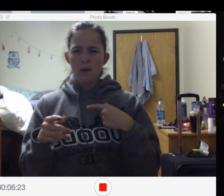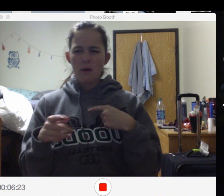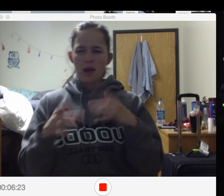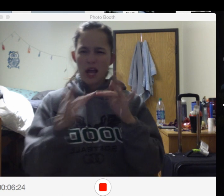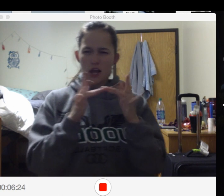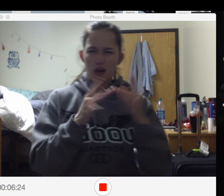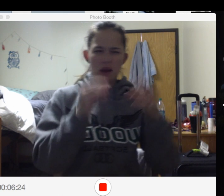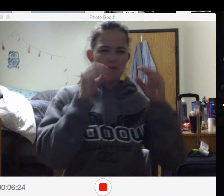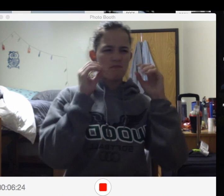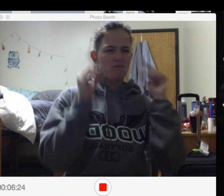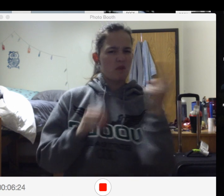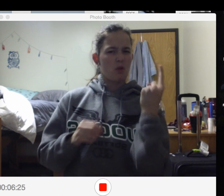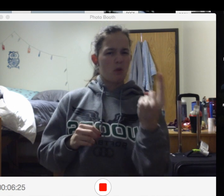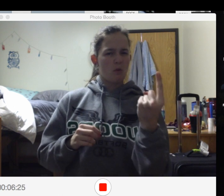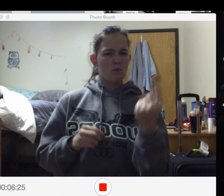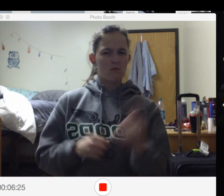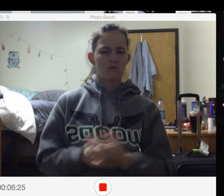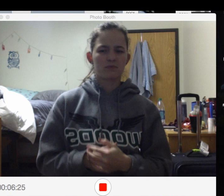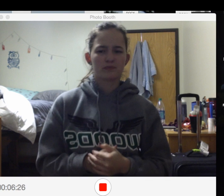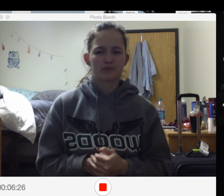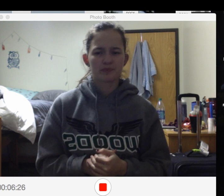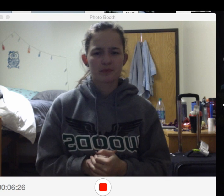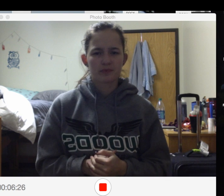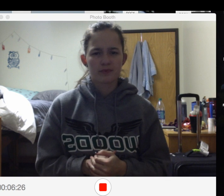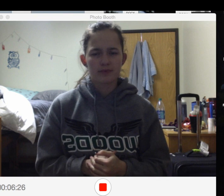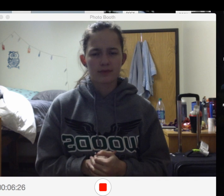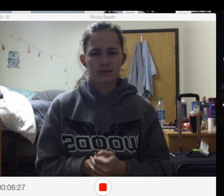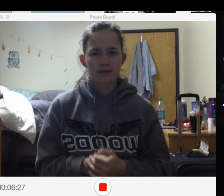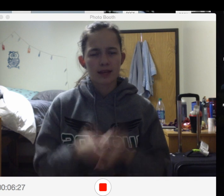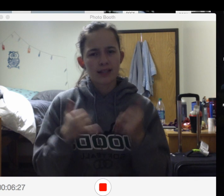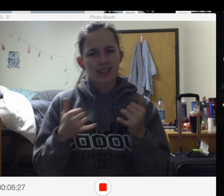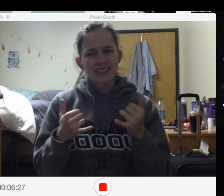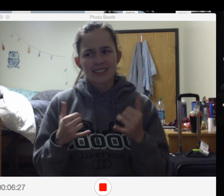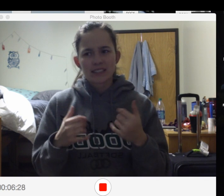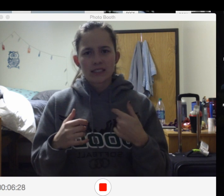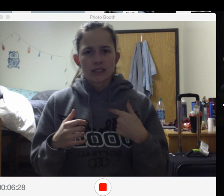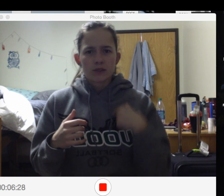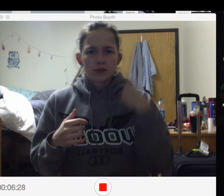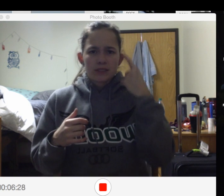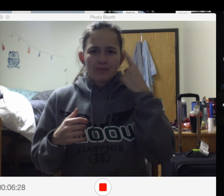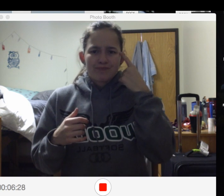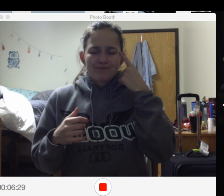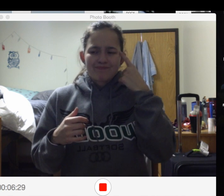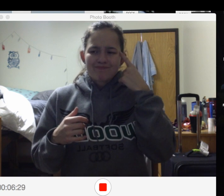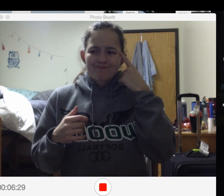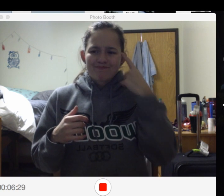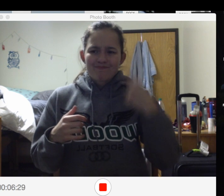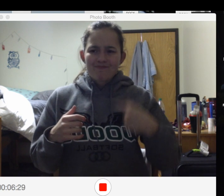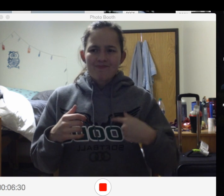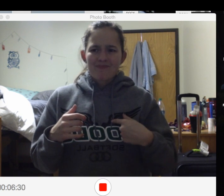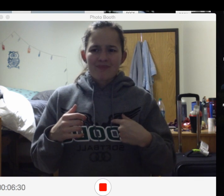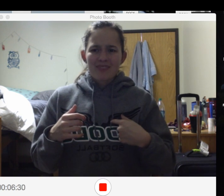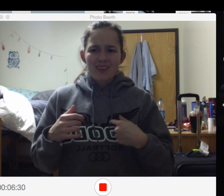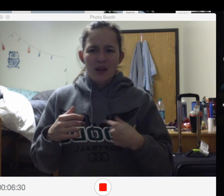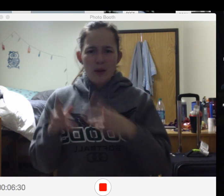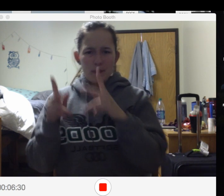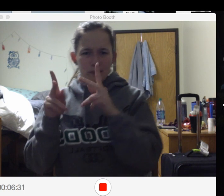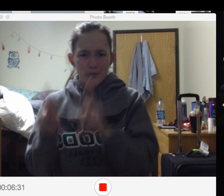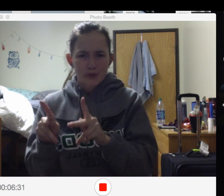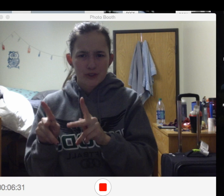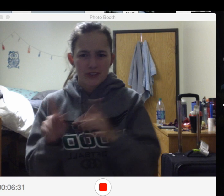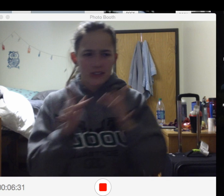what's happening right now. What we're seeing is more of a passing of the torch from human